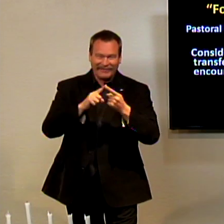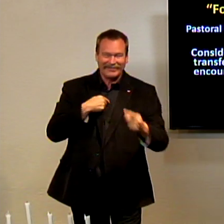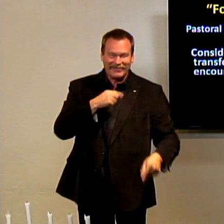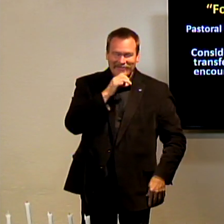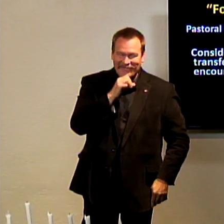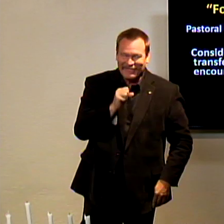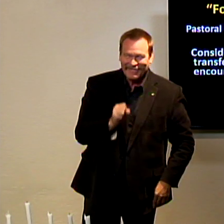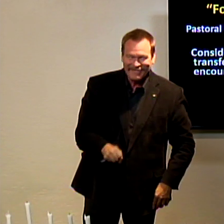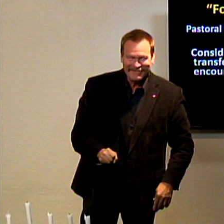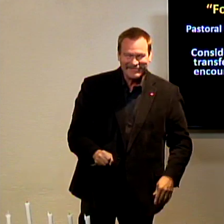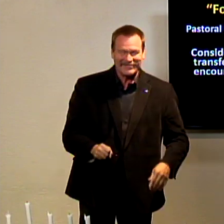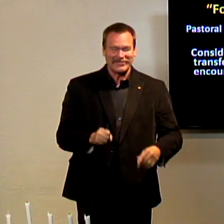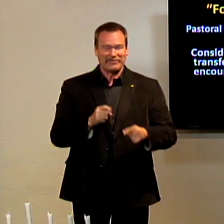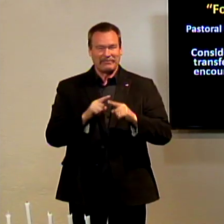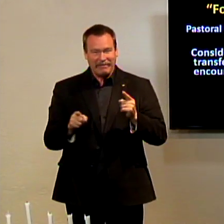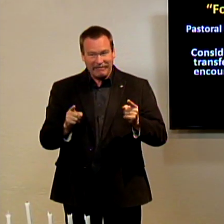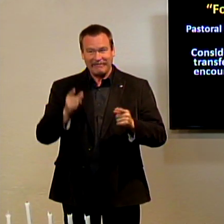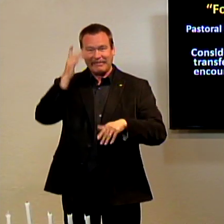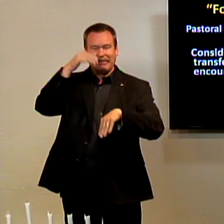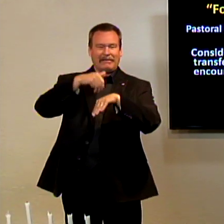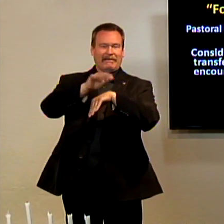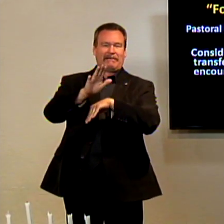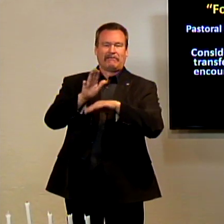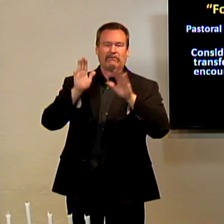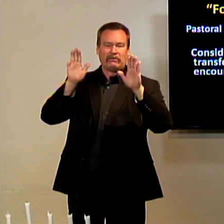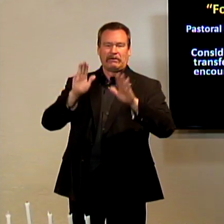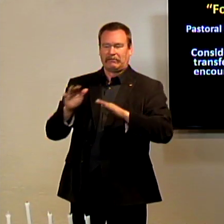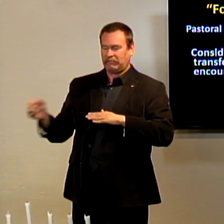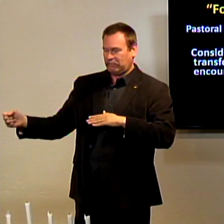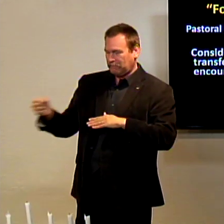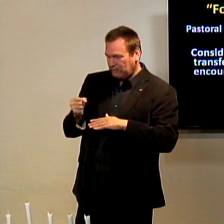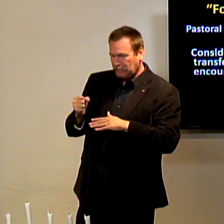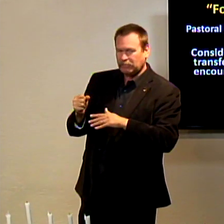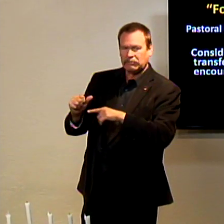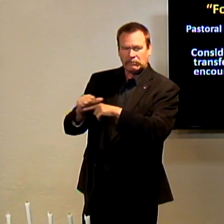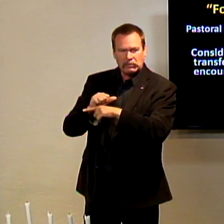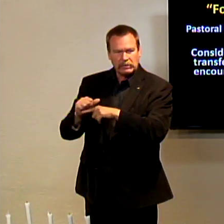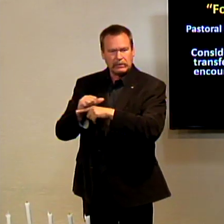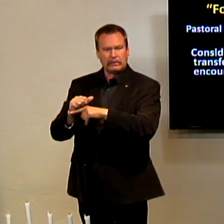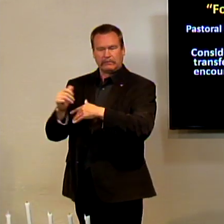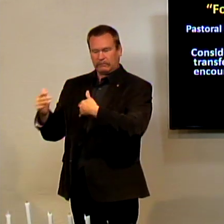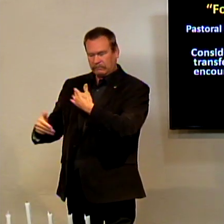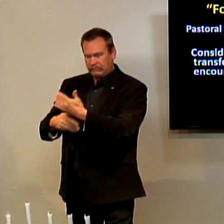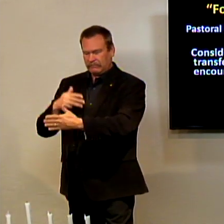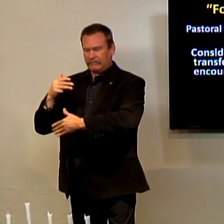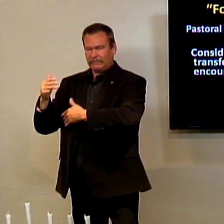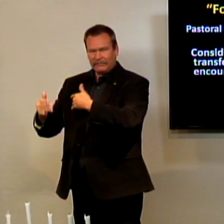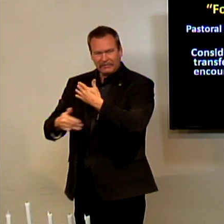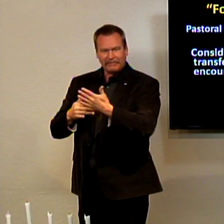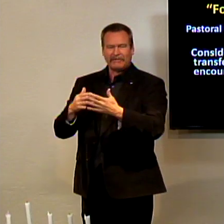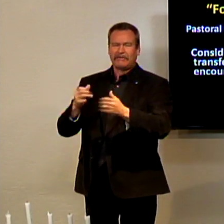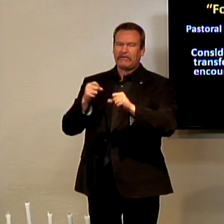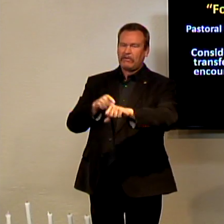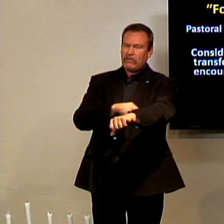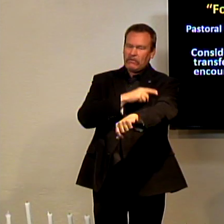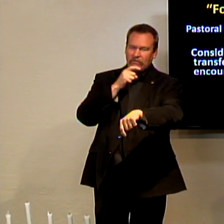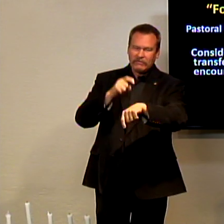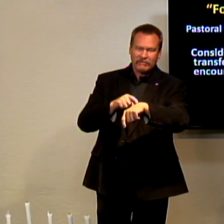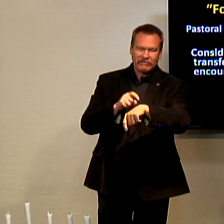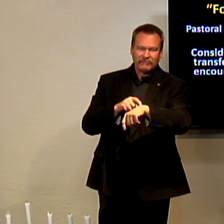You know, I can't leave until I'm going to pass on. But the point is that Nehemiah can get that practice in.